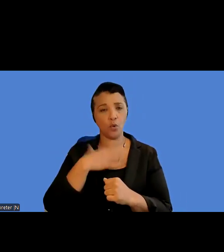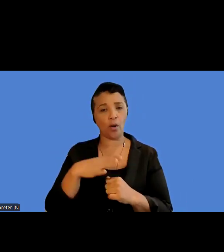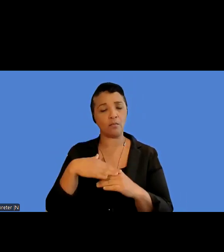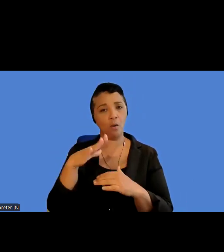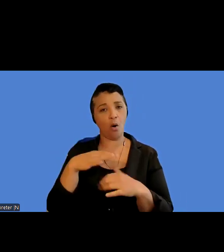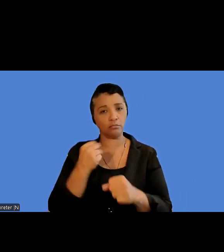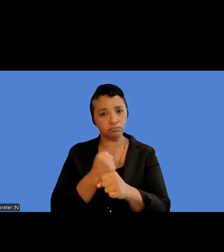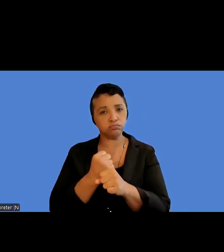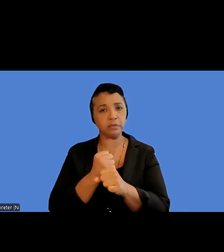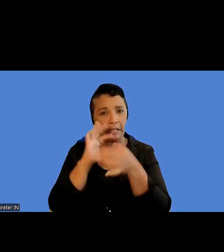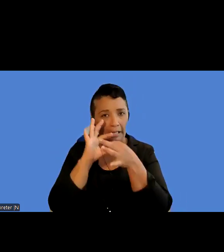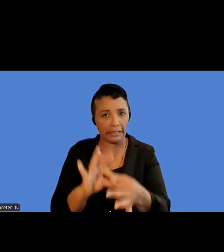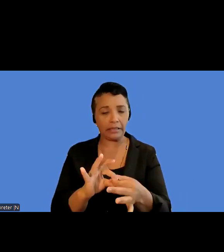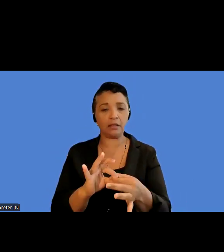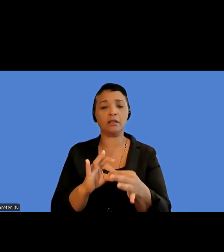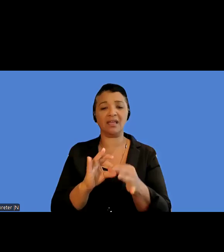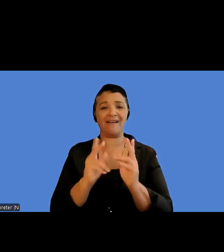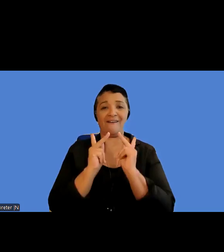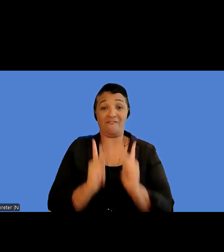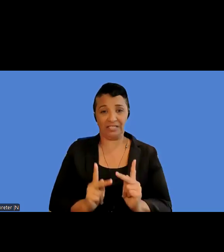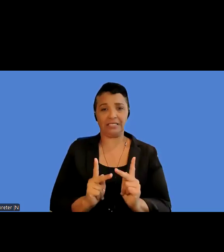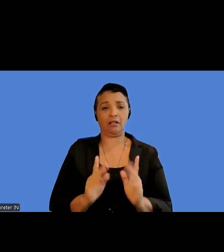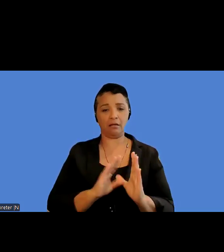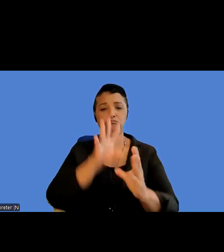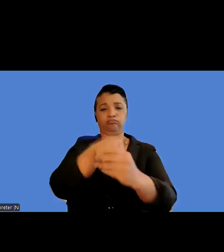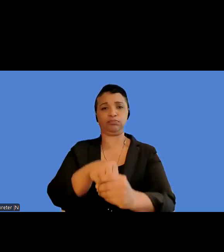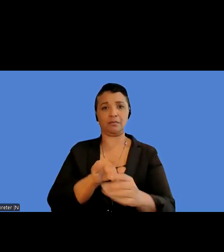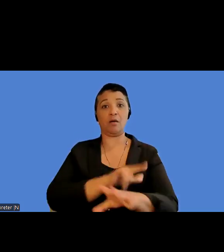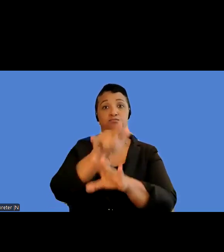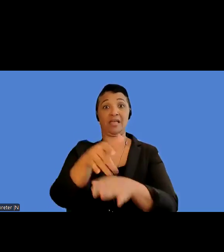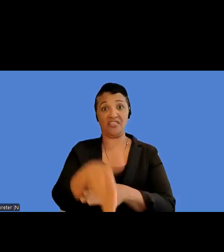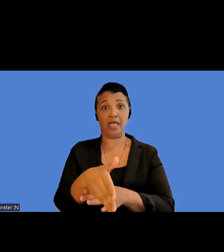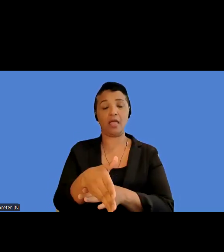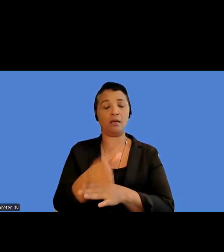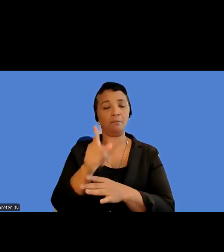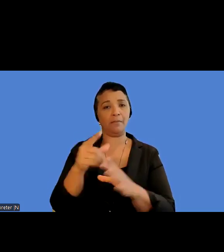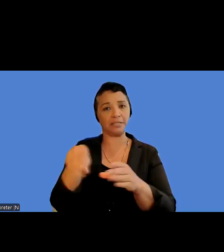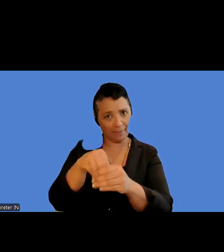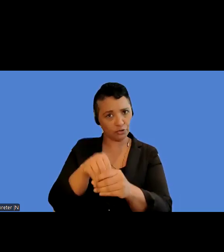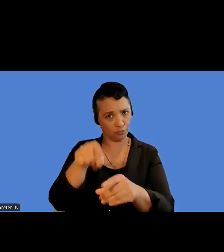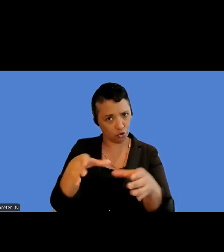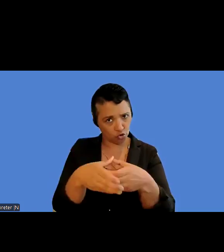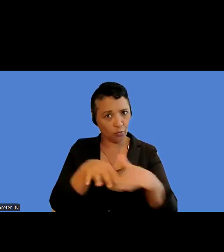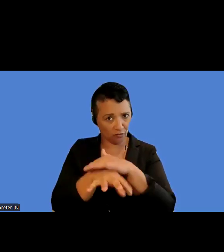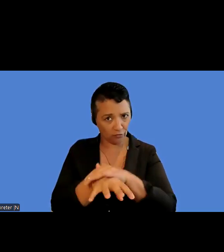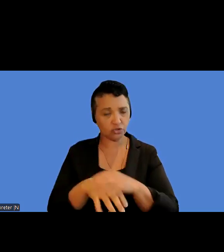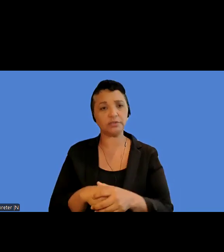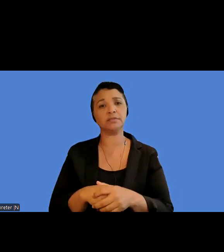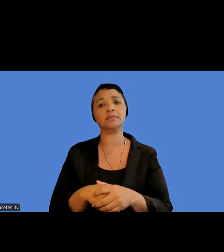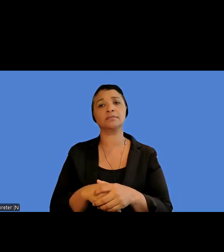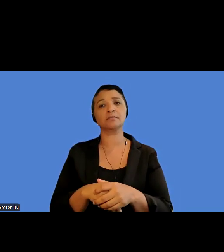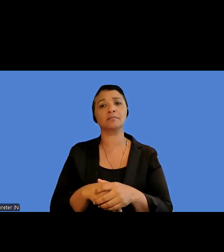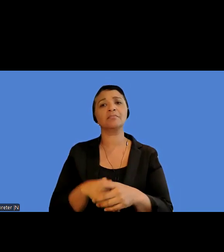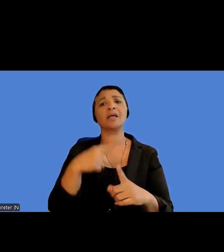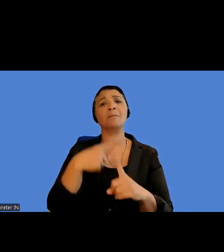effort beyond the physical participation. When it comes to participation of this group. We'll also have